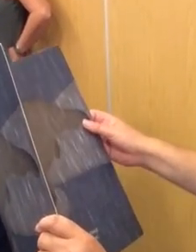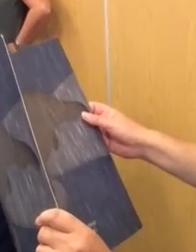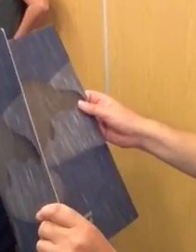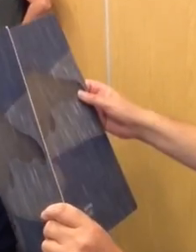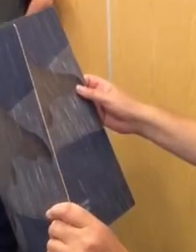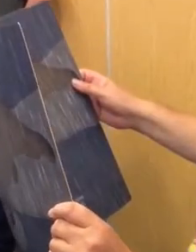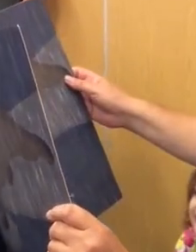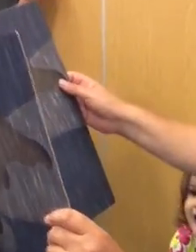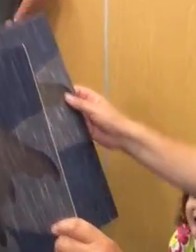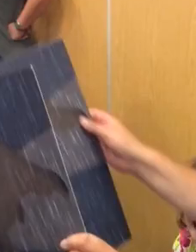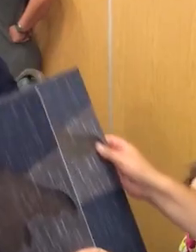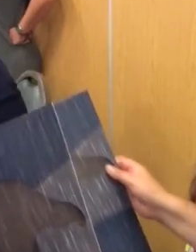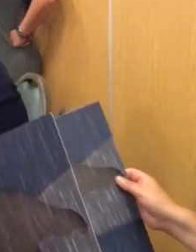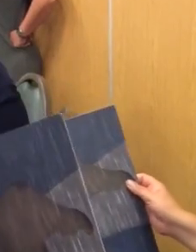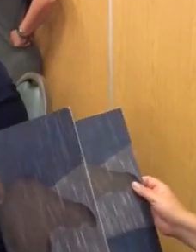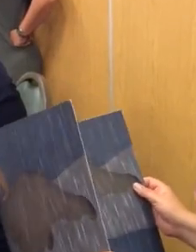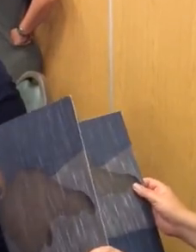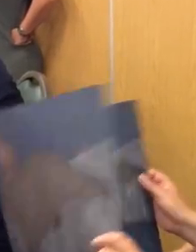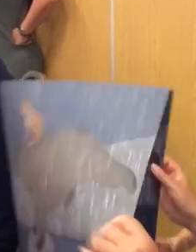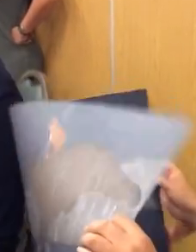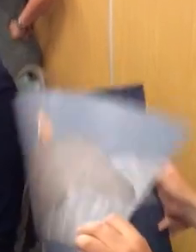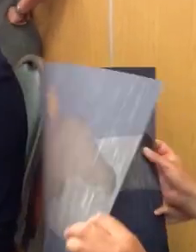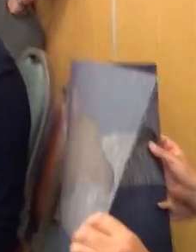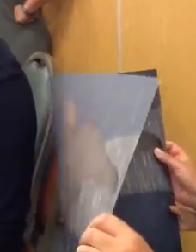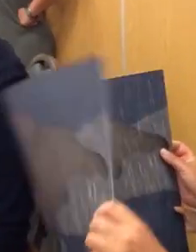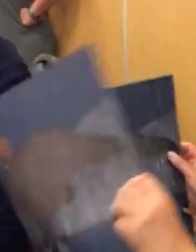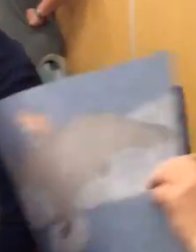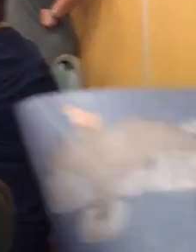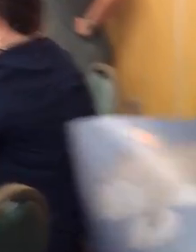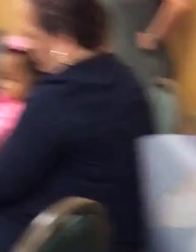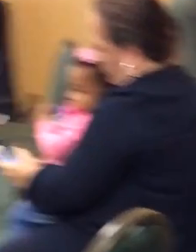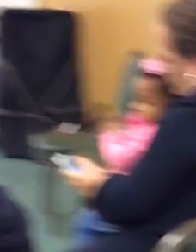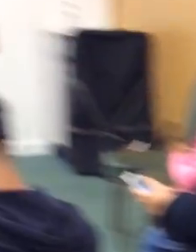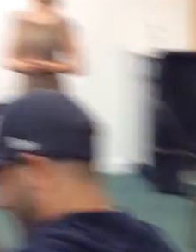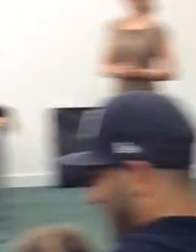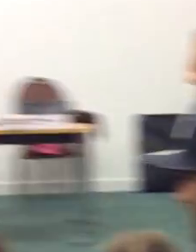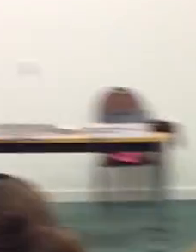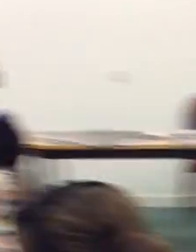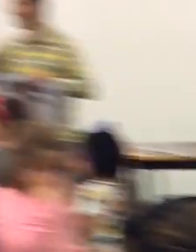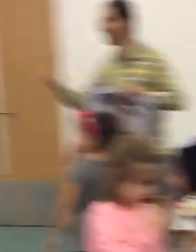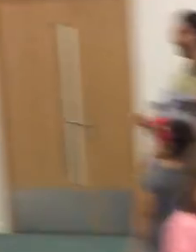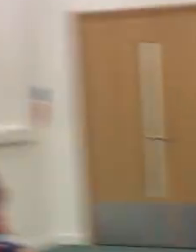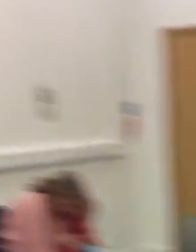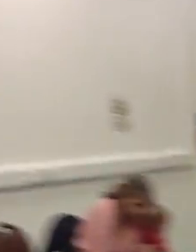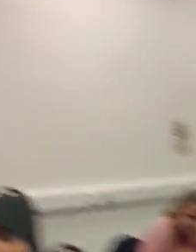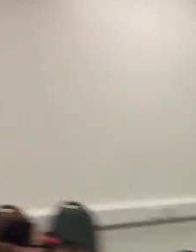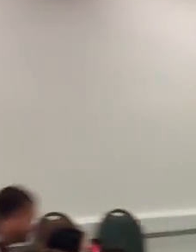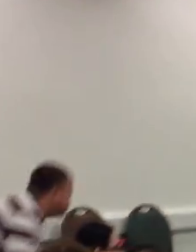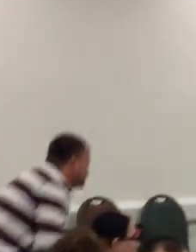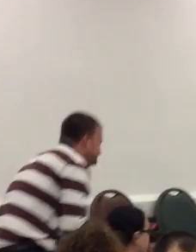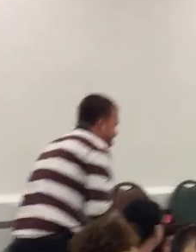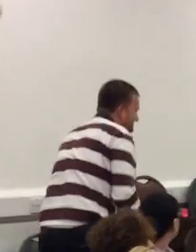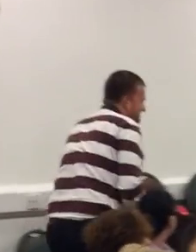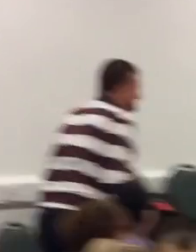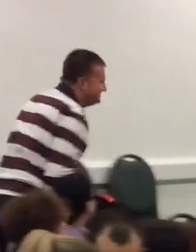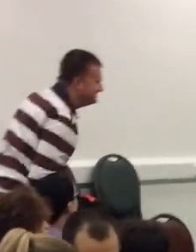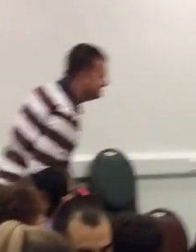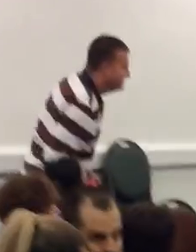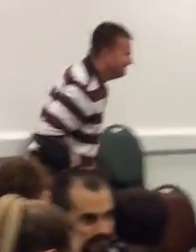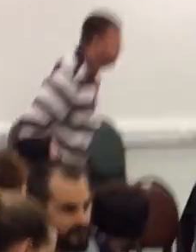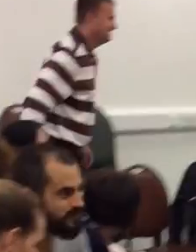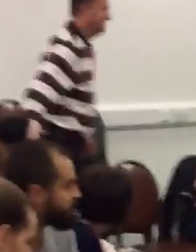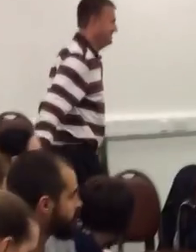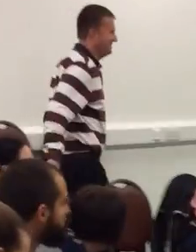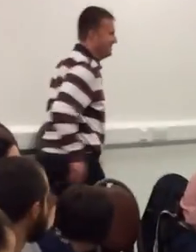including Runnar the fox. Very good. Yes, sir. Yes, give him a warm round of